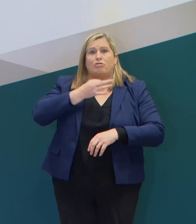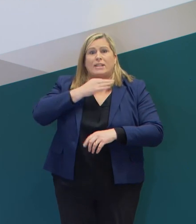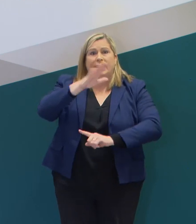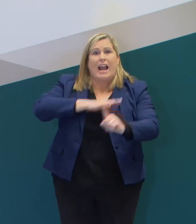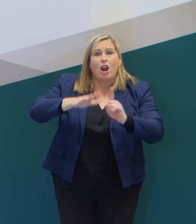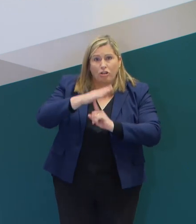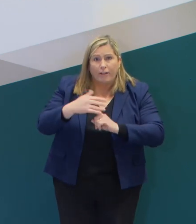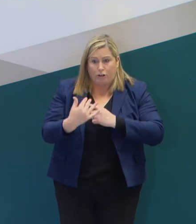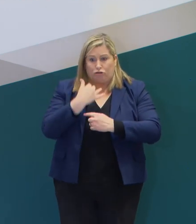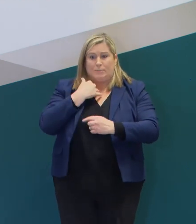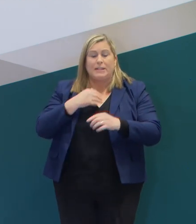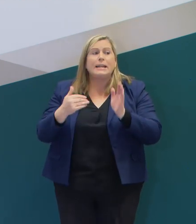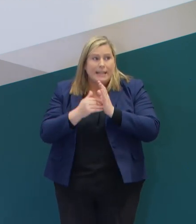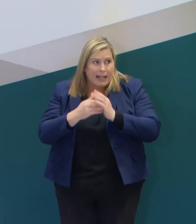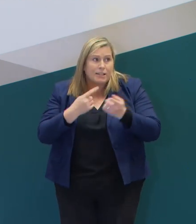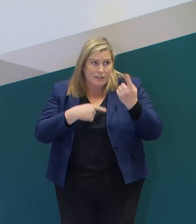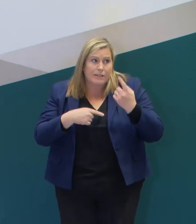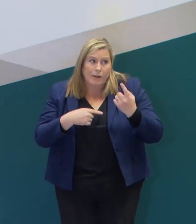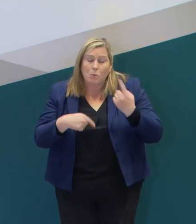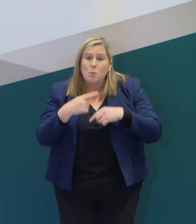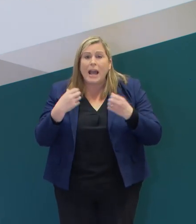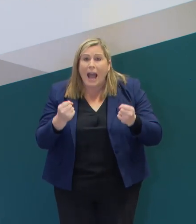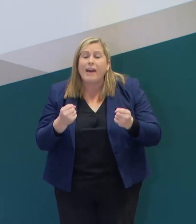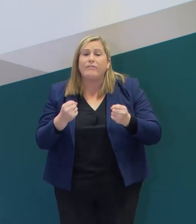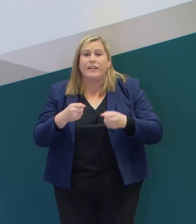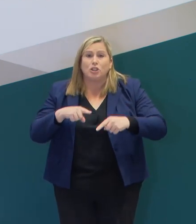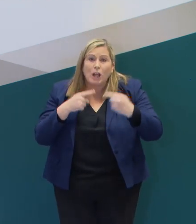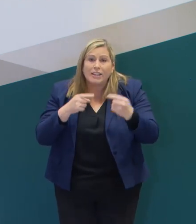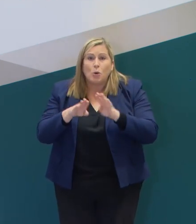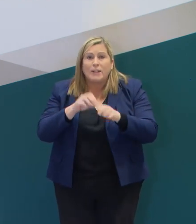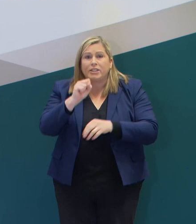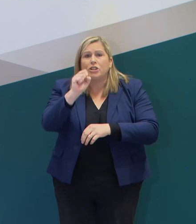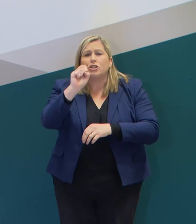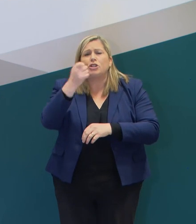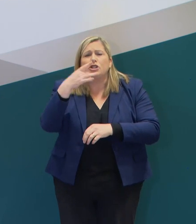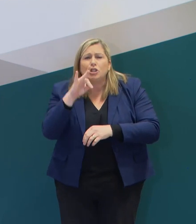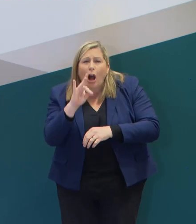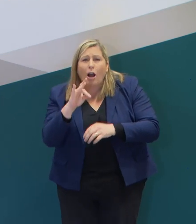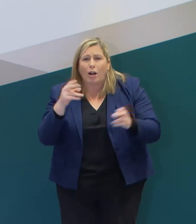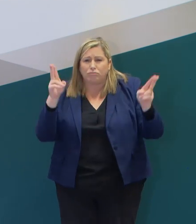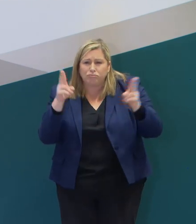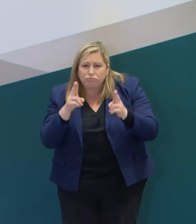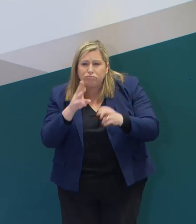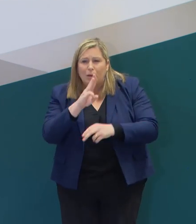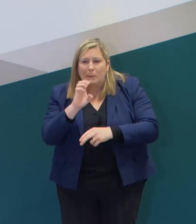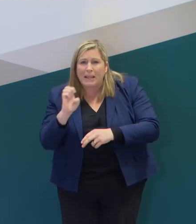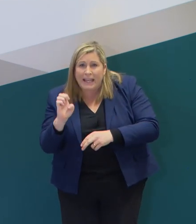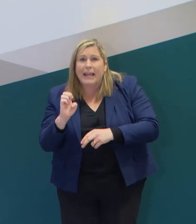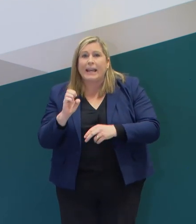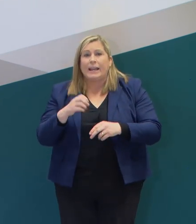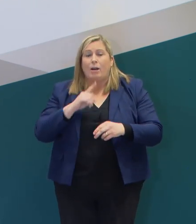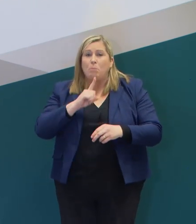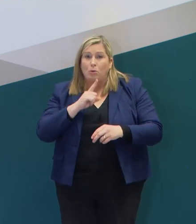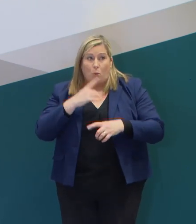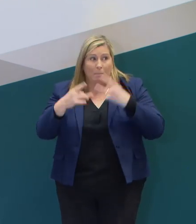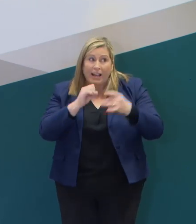worried, yes, we face challenges in our current stocks. We are maintaining stocks in all centres where